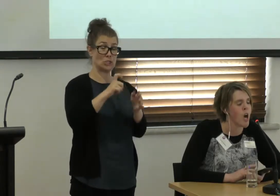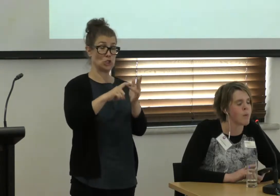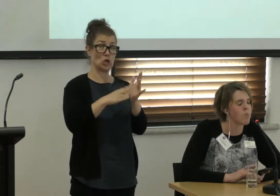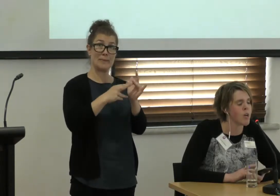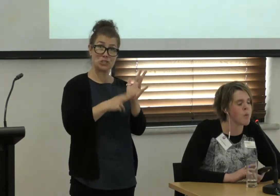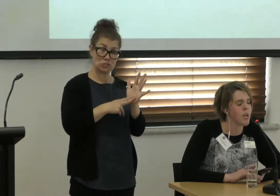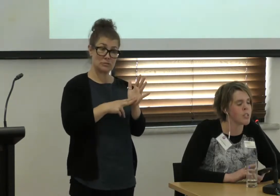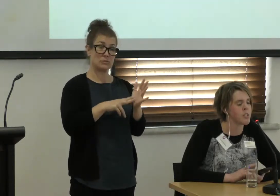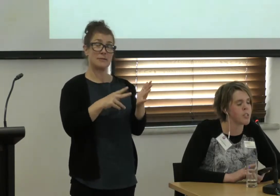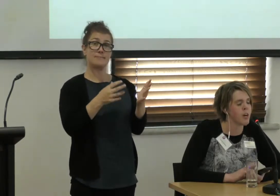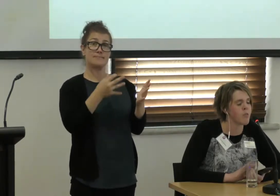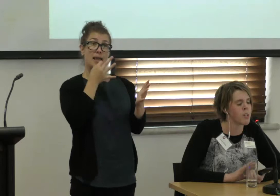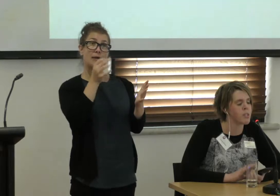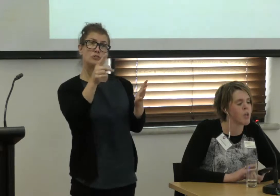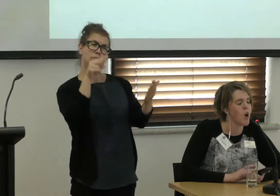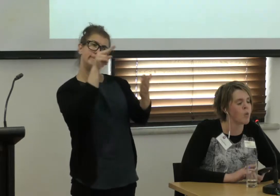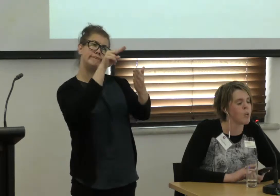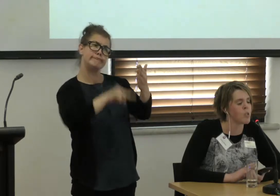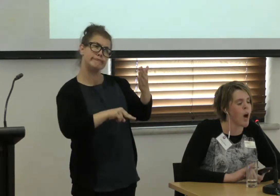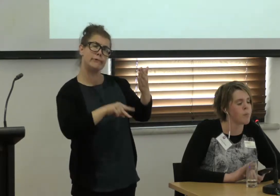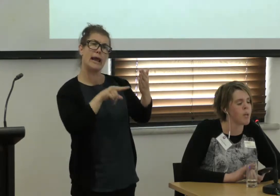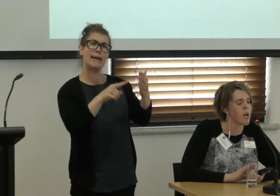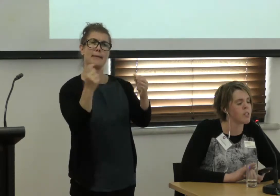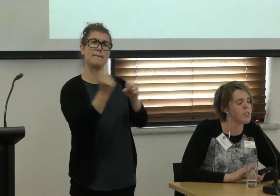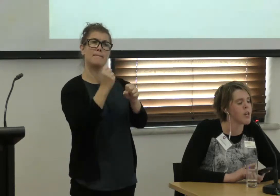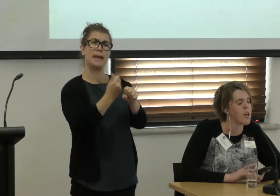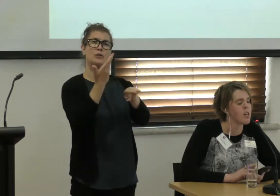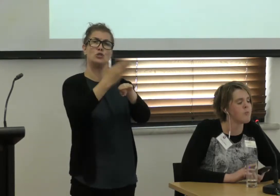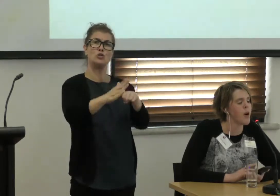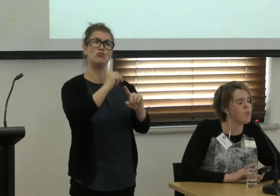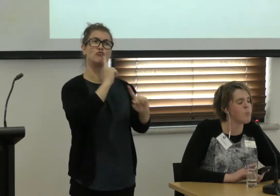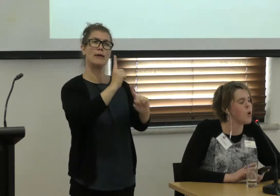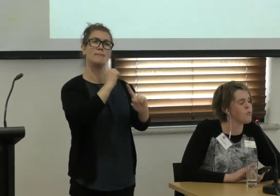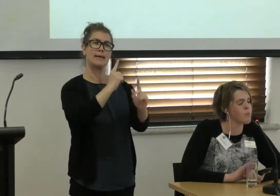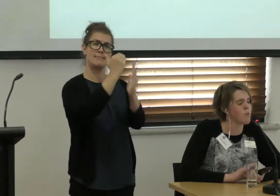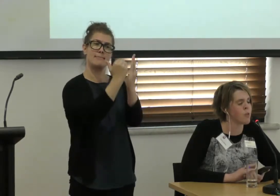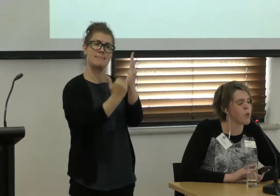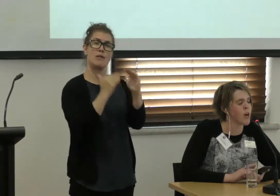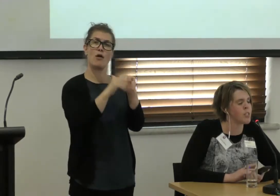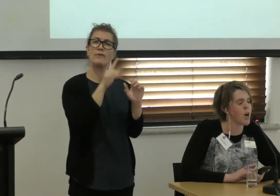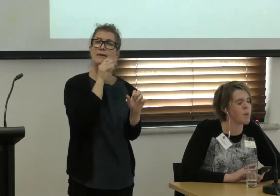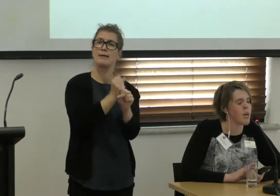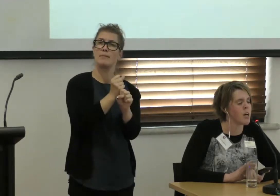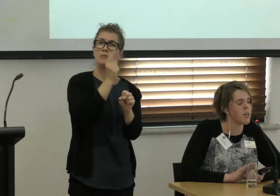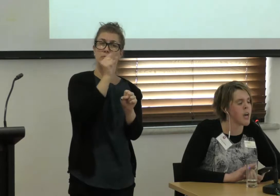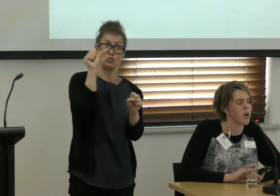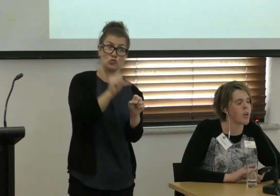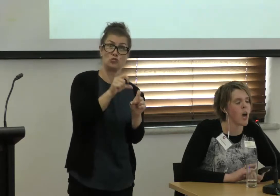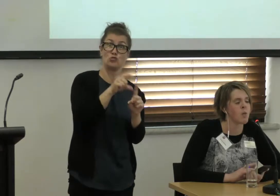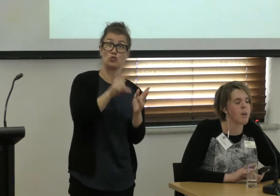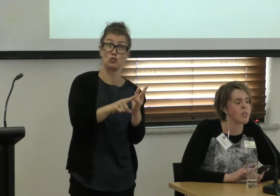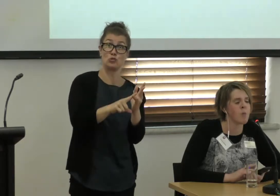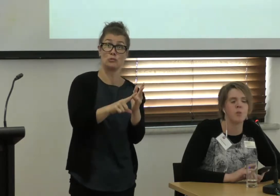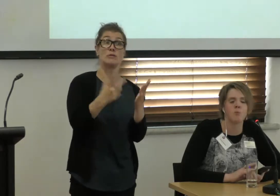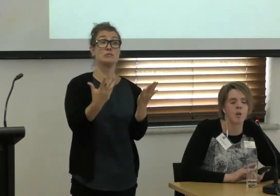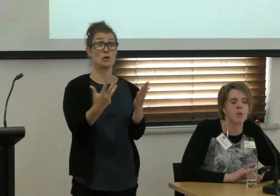and make recommendations to government on what should happen next. The final report from the review has now been handed down, and it